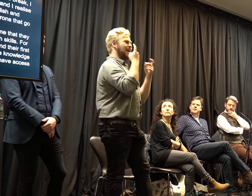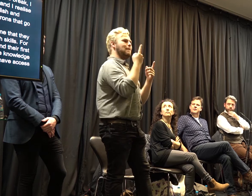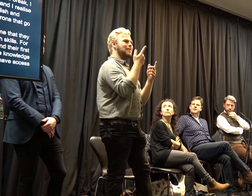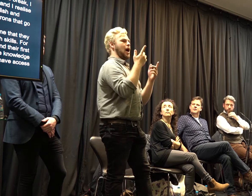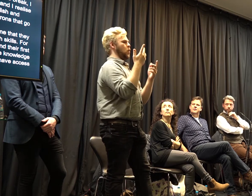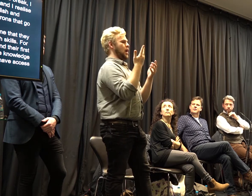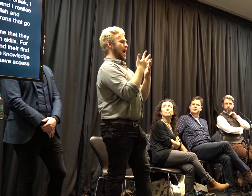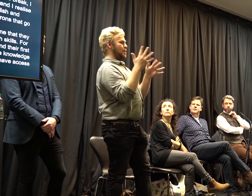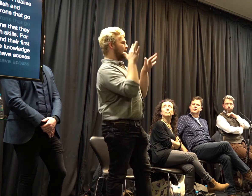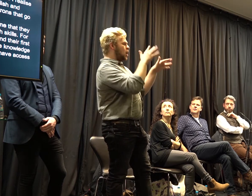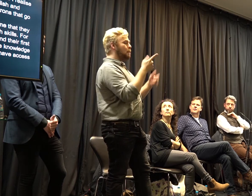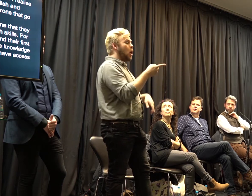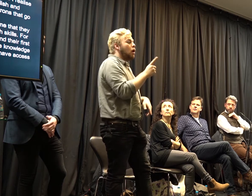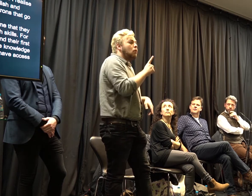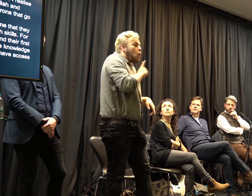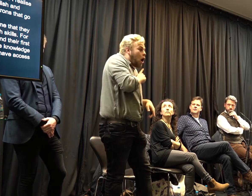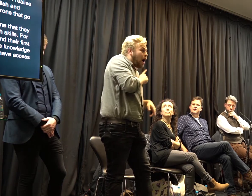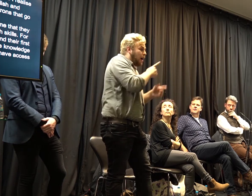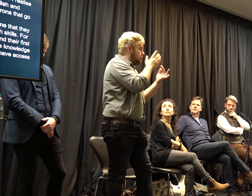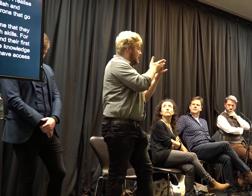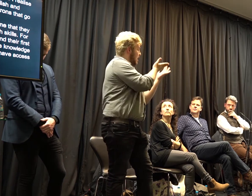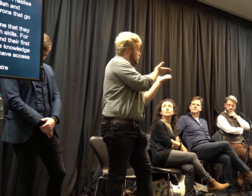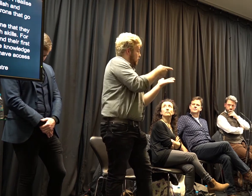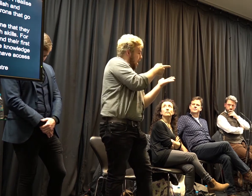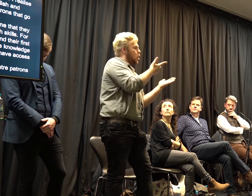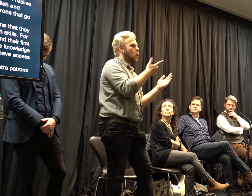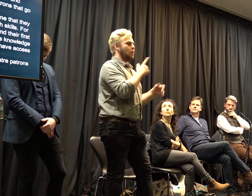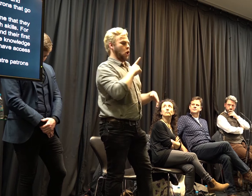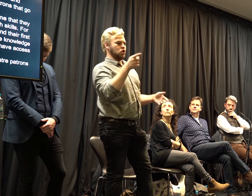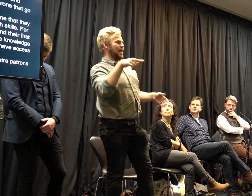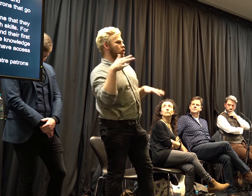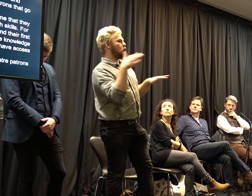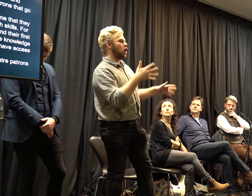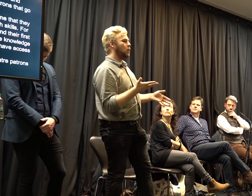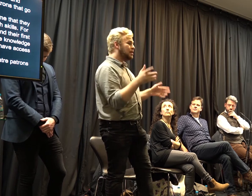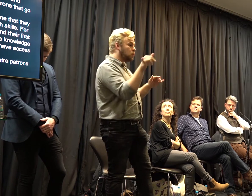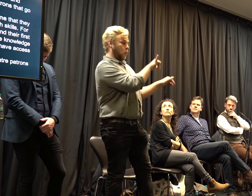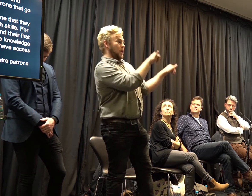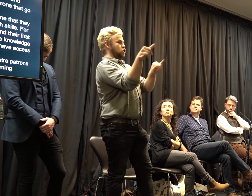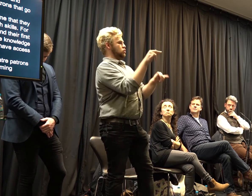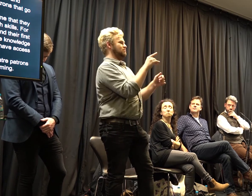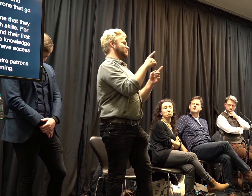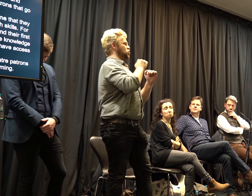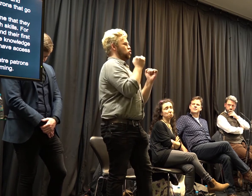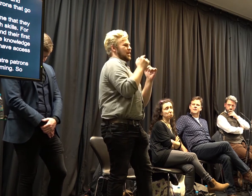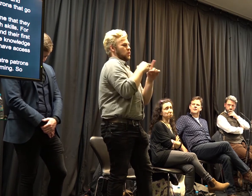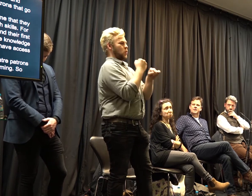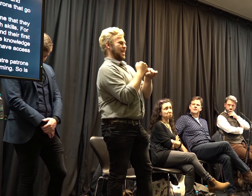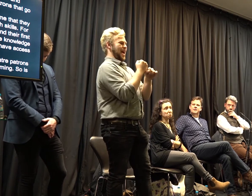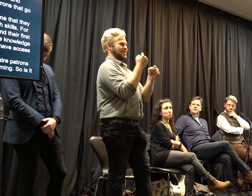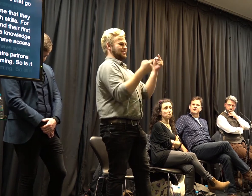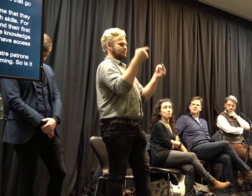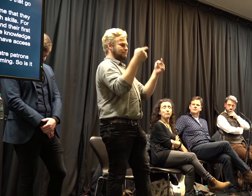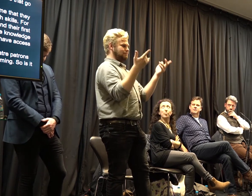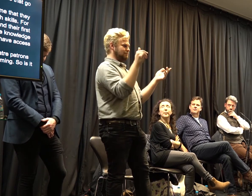demographic of the theatre patrons coming to the theatre and how many are coming. So, is it because they're not going,